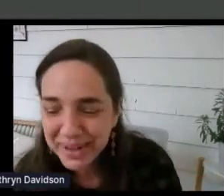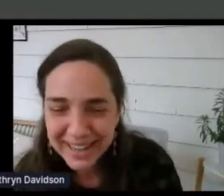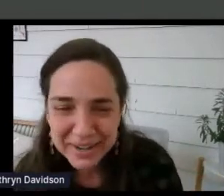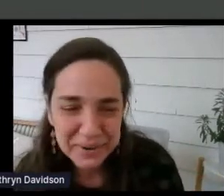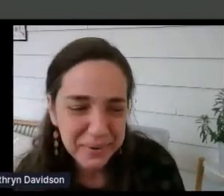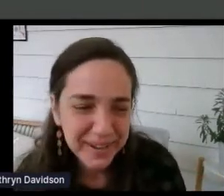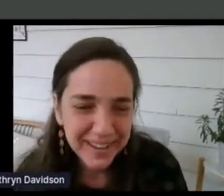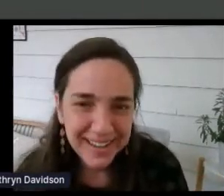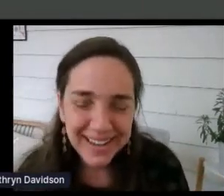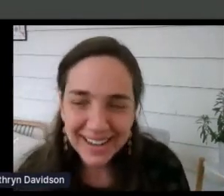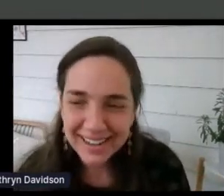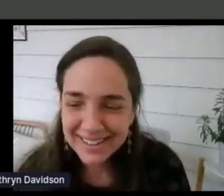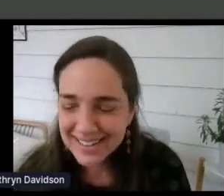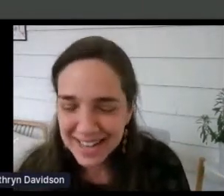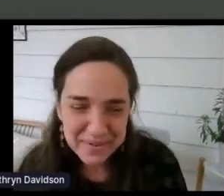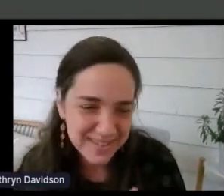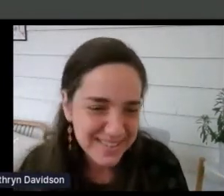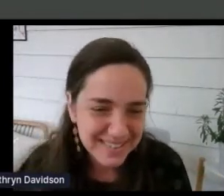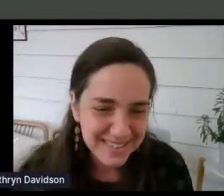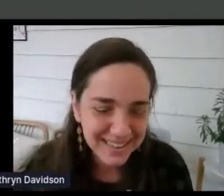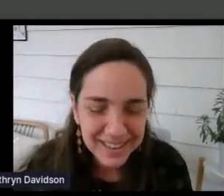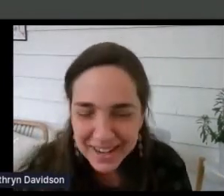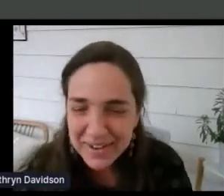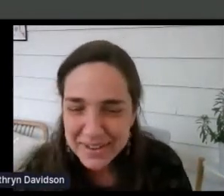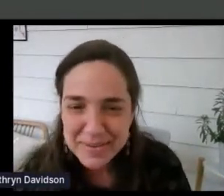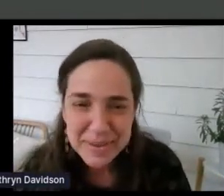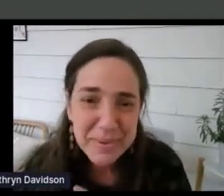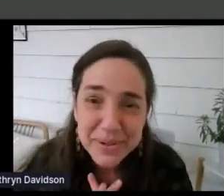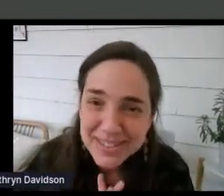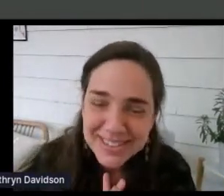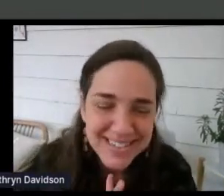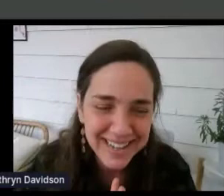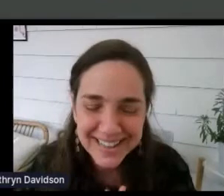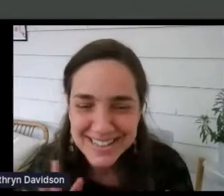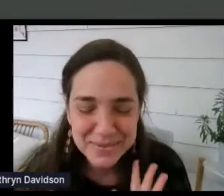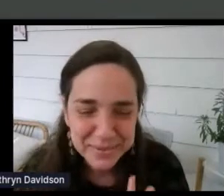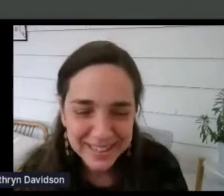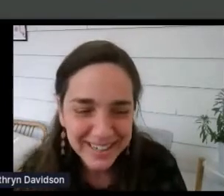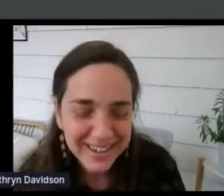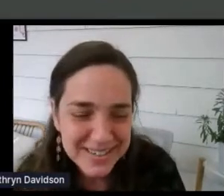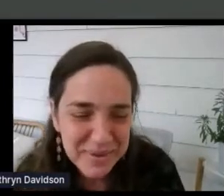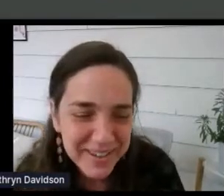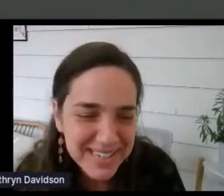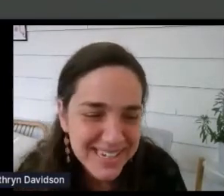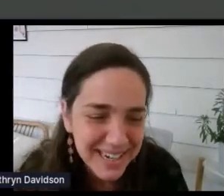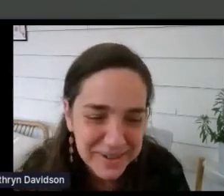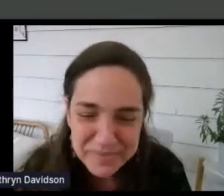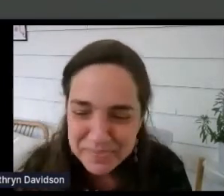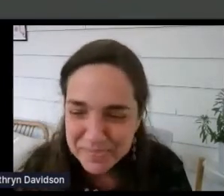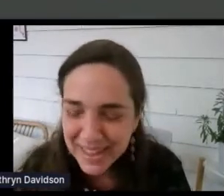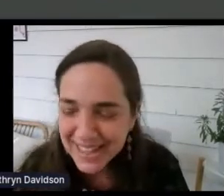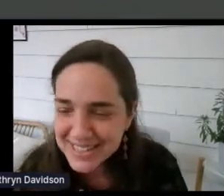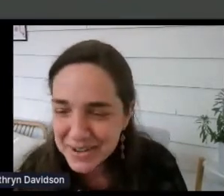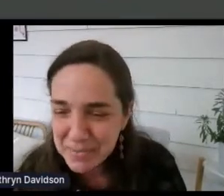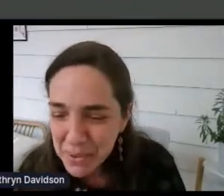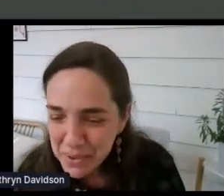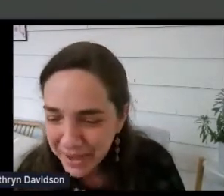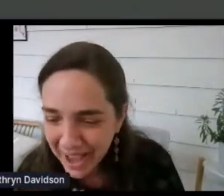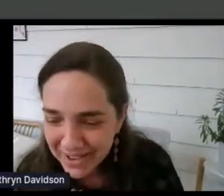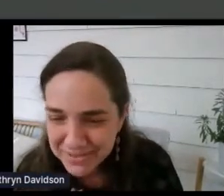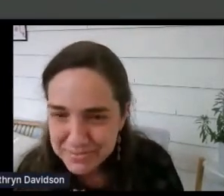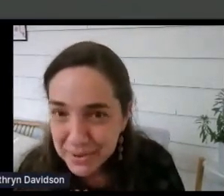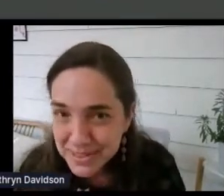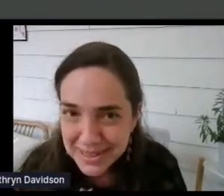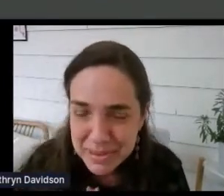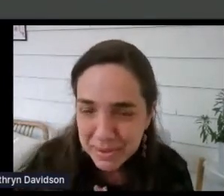this morning. I know I was looking around at some of the posters, and I thought it was a really awesome event. And I saw in a poll